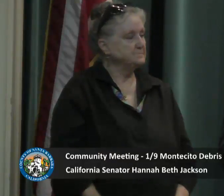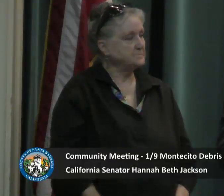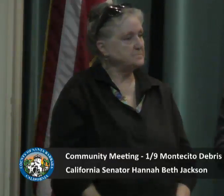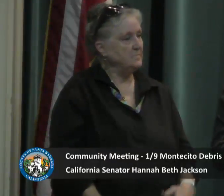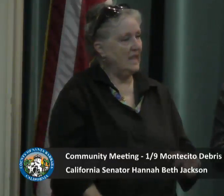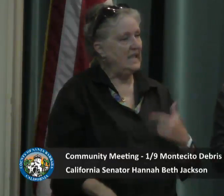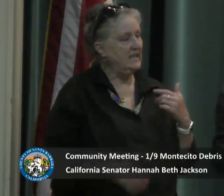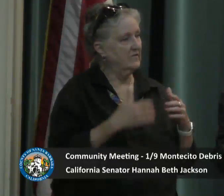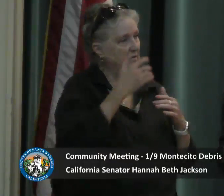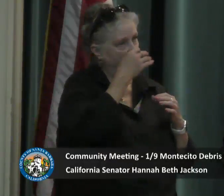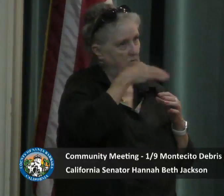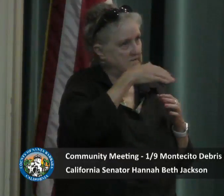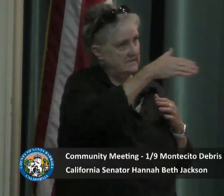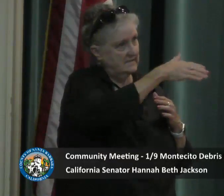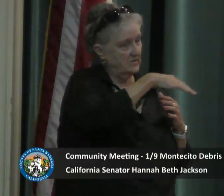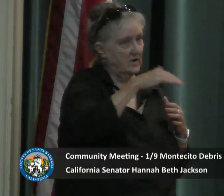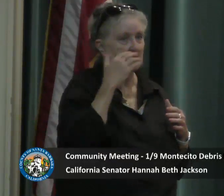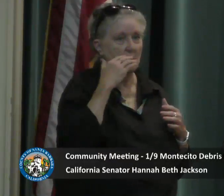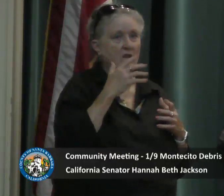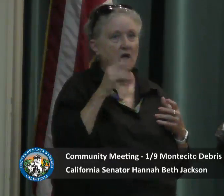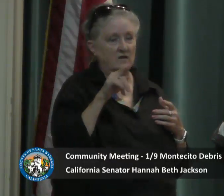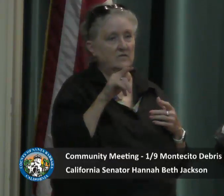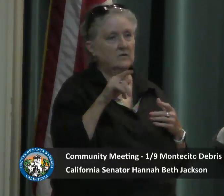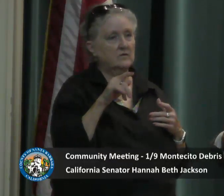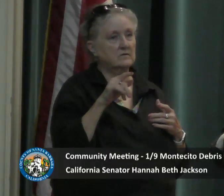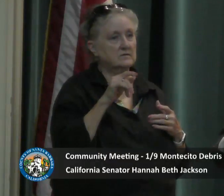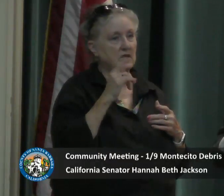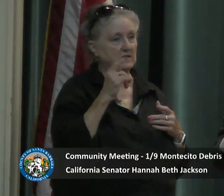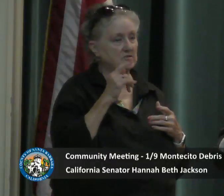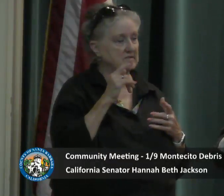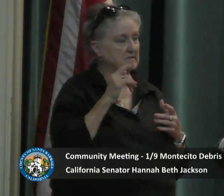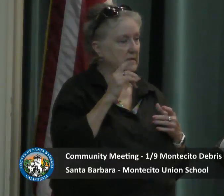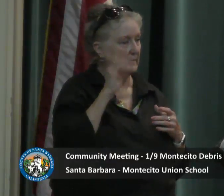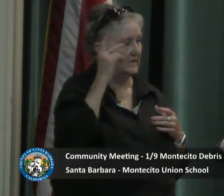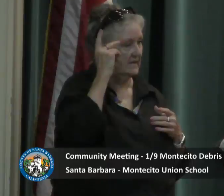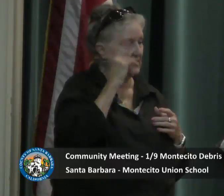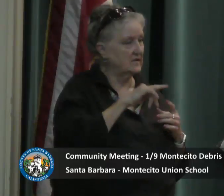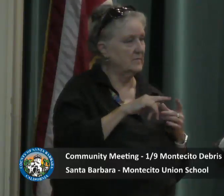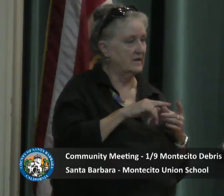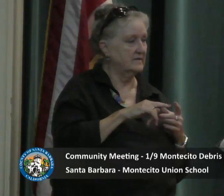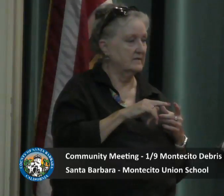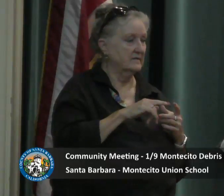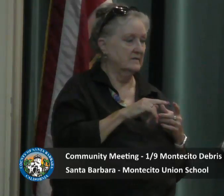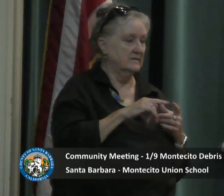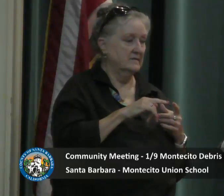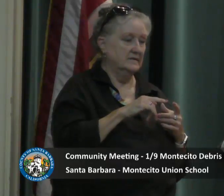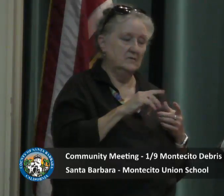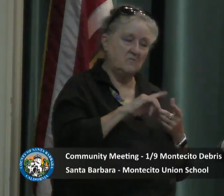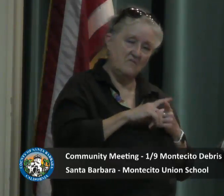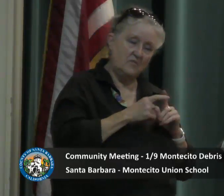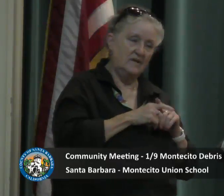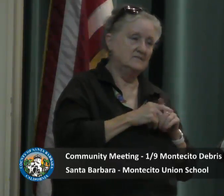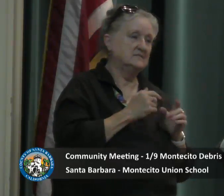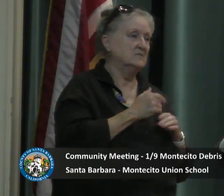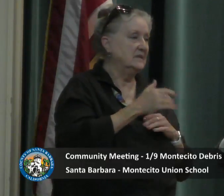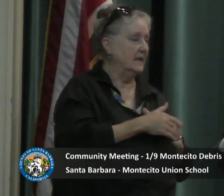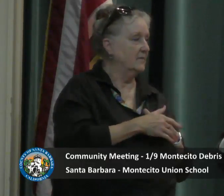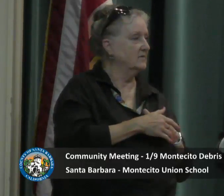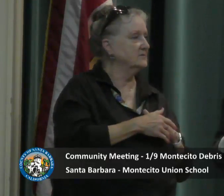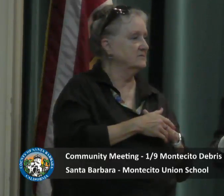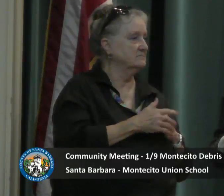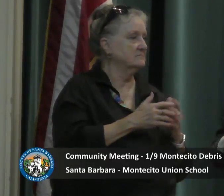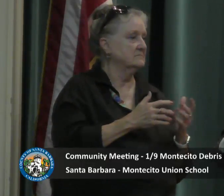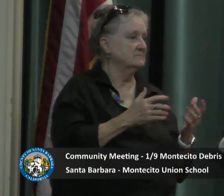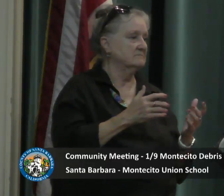close to here. I know a lot of you, not just politically, but we're friends, we're neighbors, we're at the very